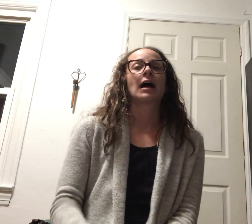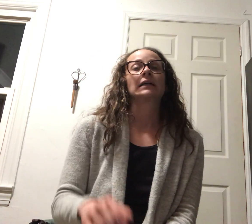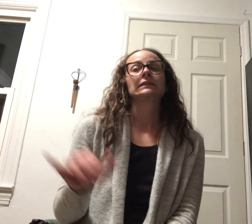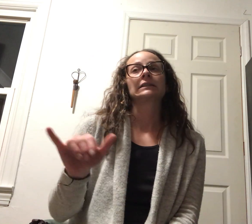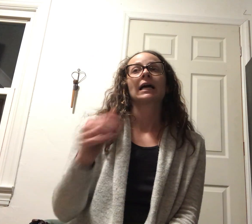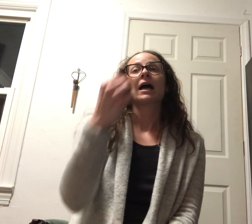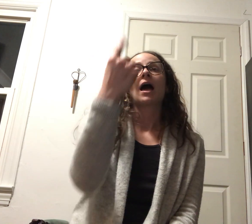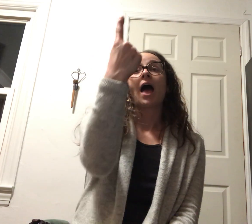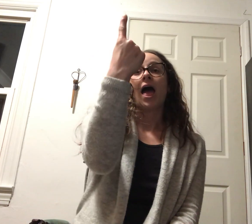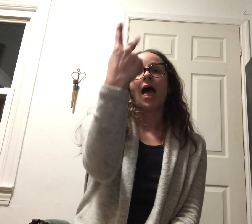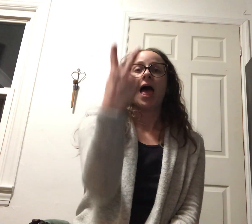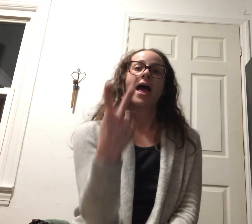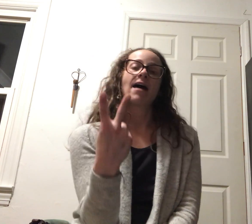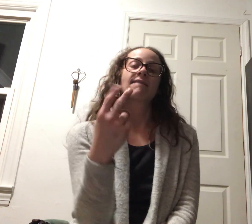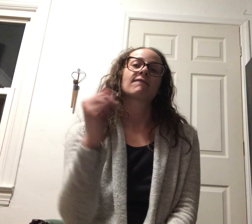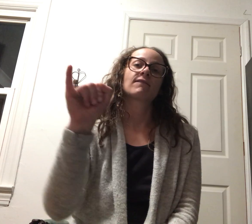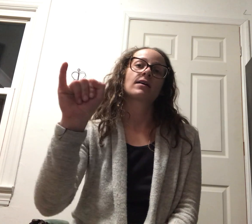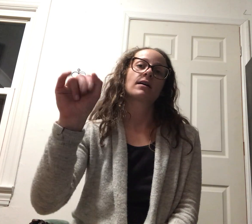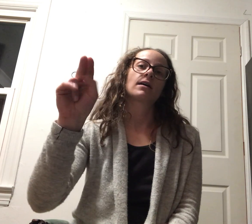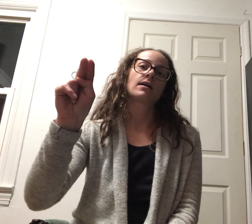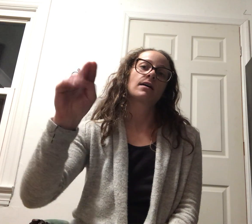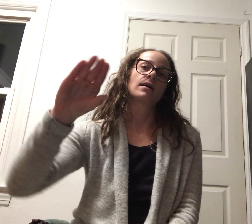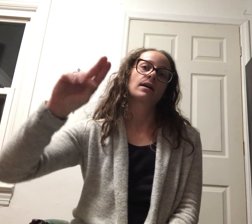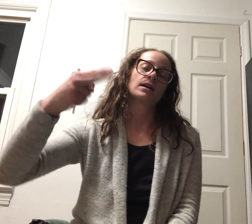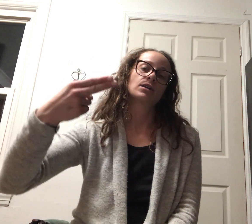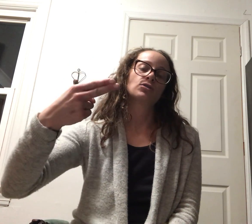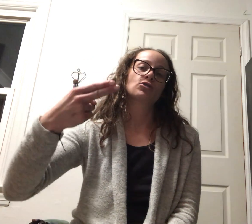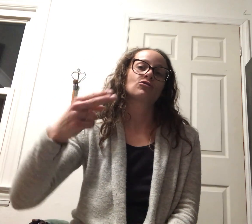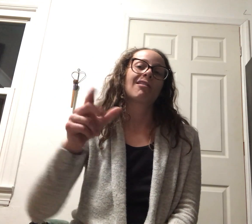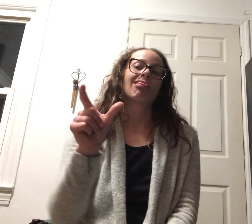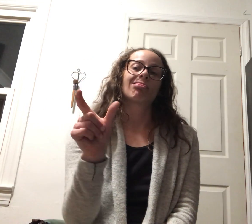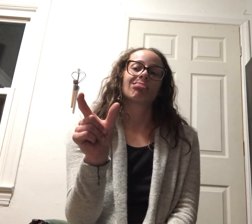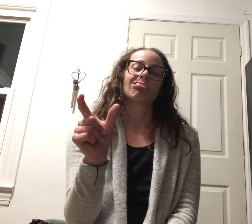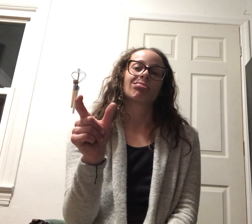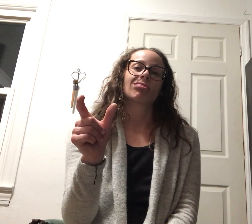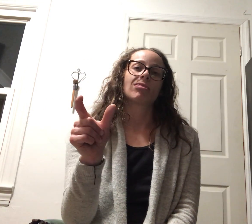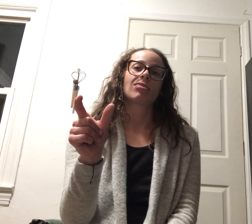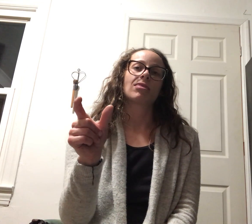And then after you fry them on both sides, you take a spoon or something and just smash them thin. Or